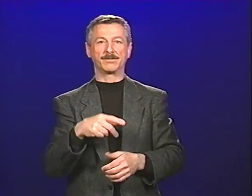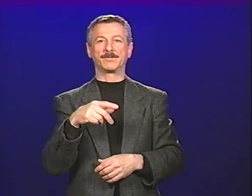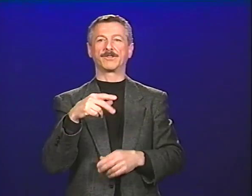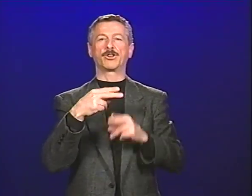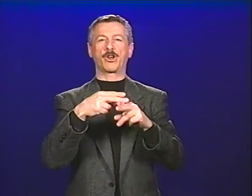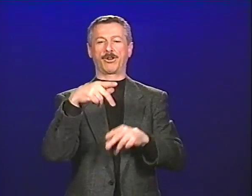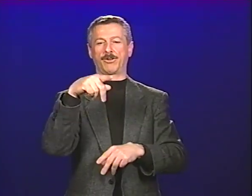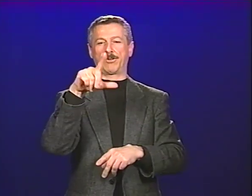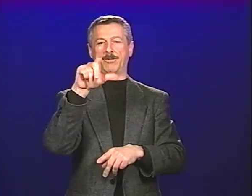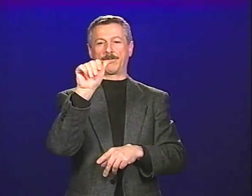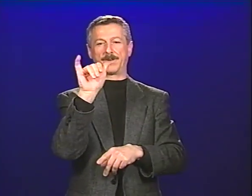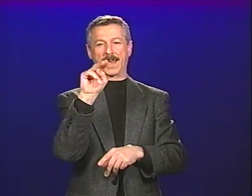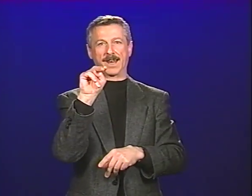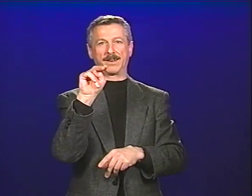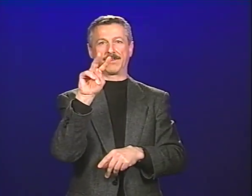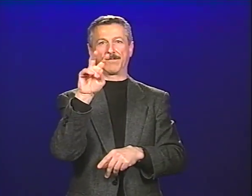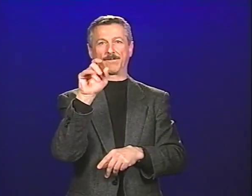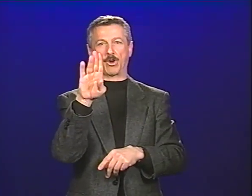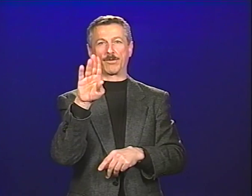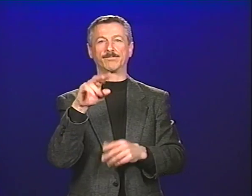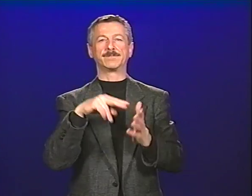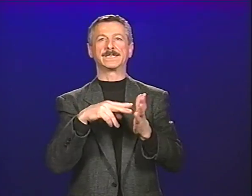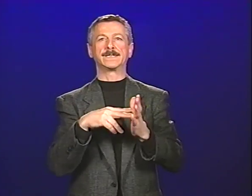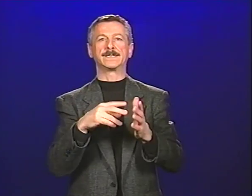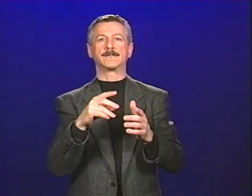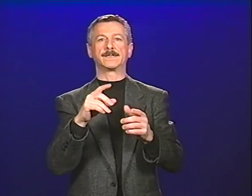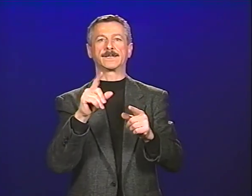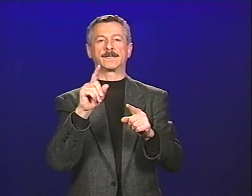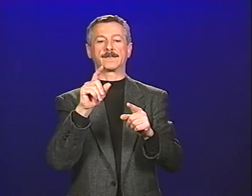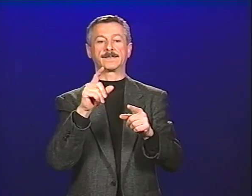Pronouns, however, cannot be incorporated into sentences using plain verbs.